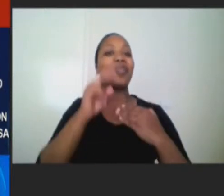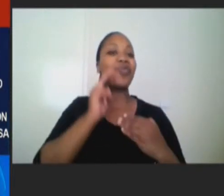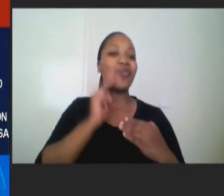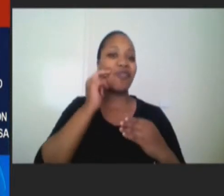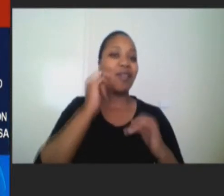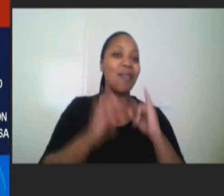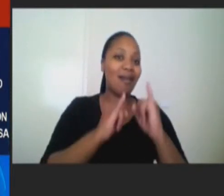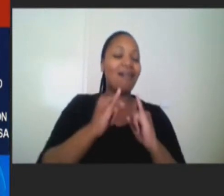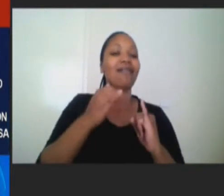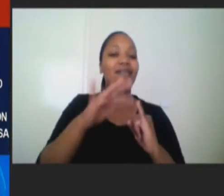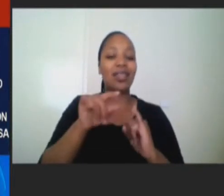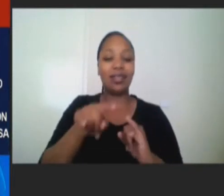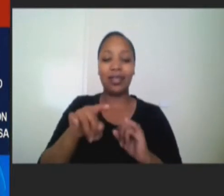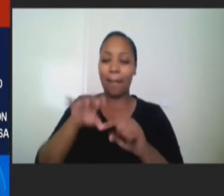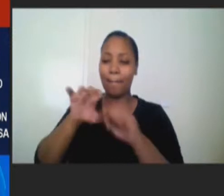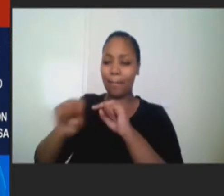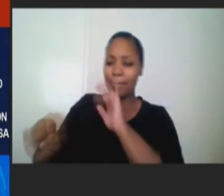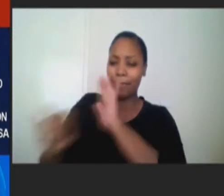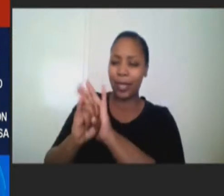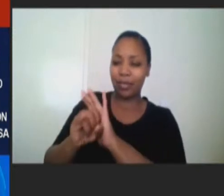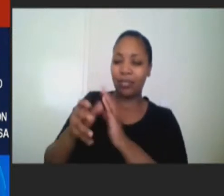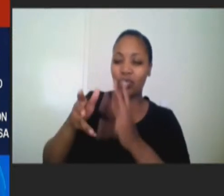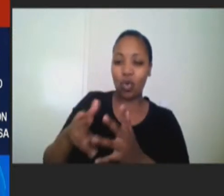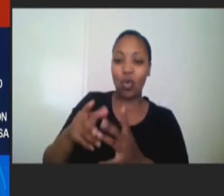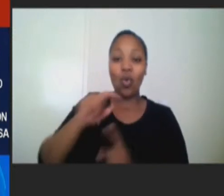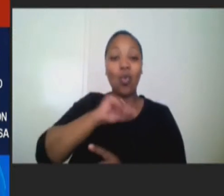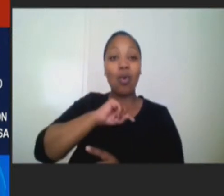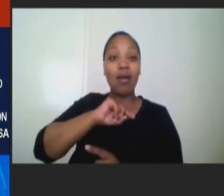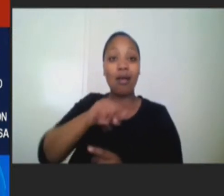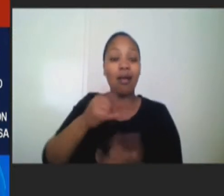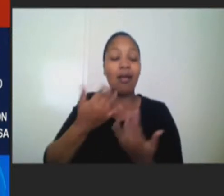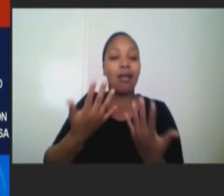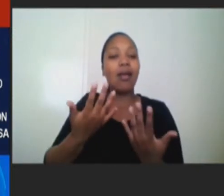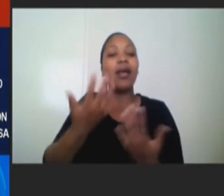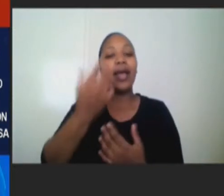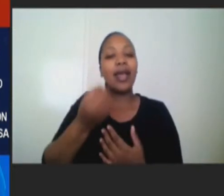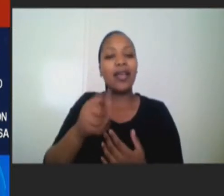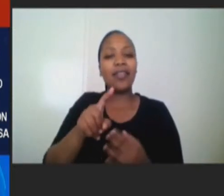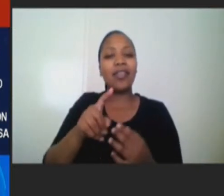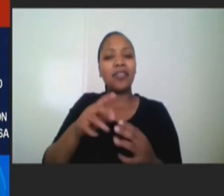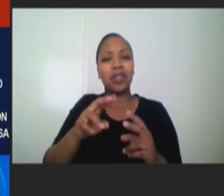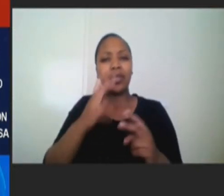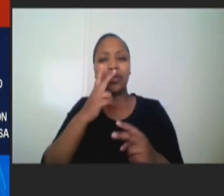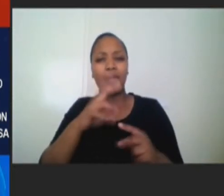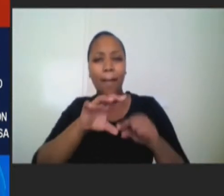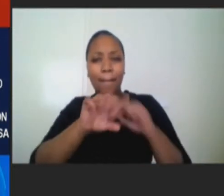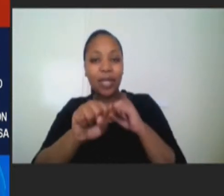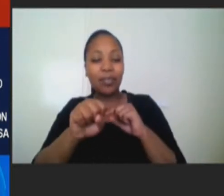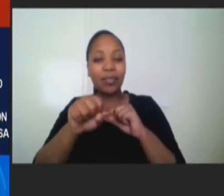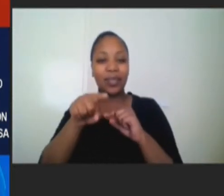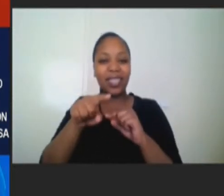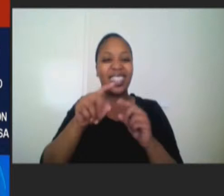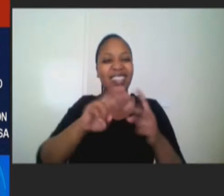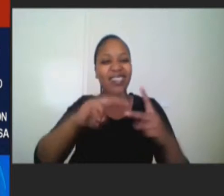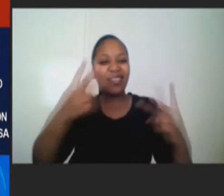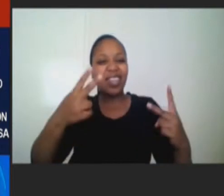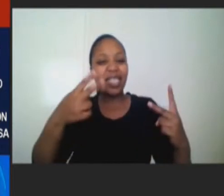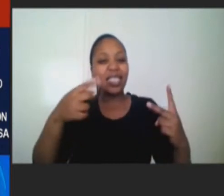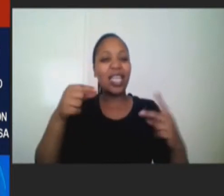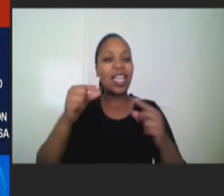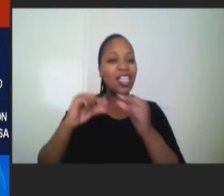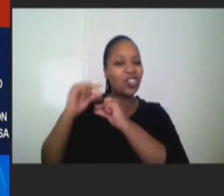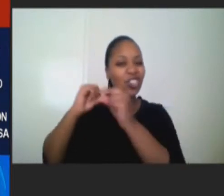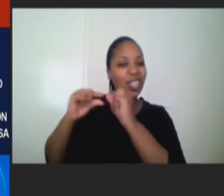they were already picking up had a particular gene pattern, and that gene pattern was notified to us on